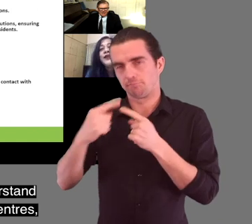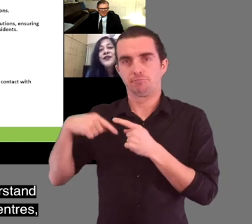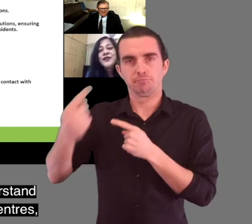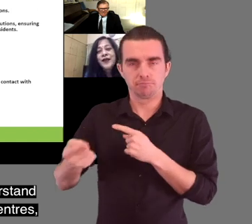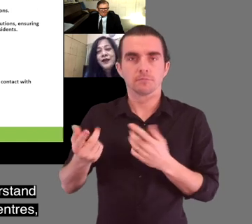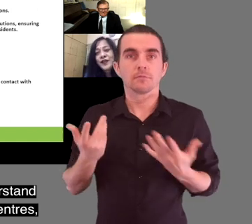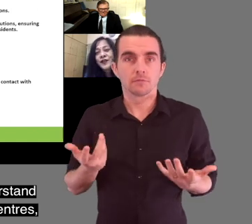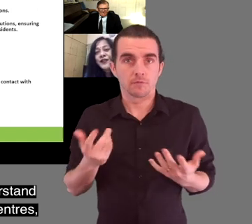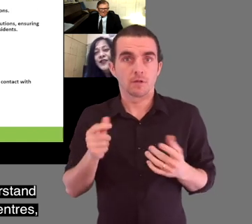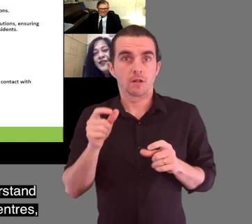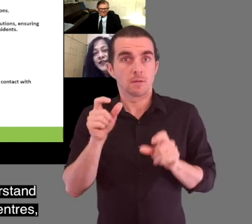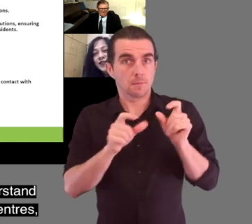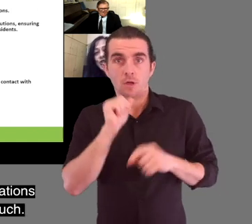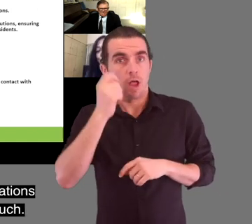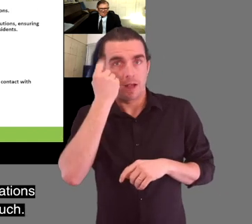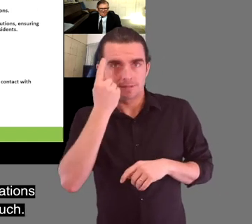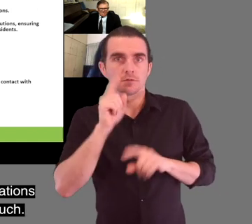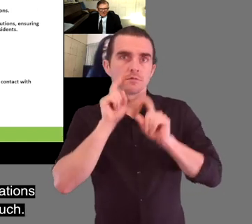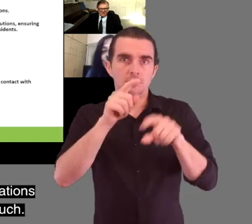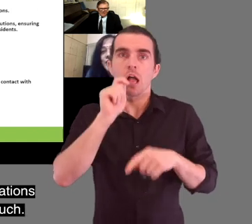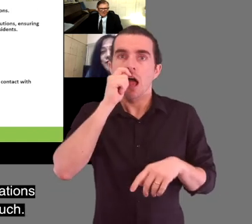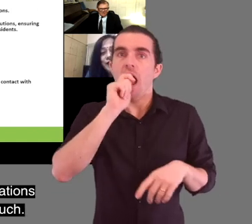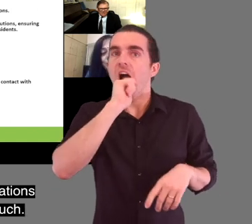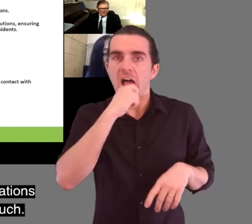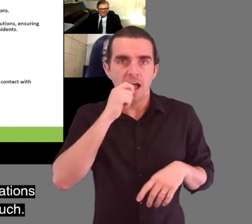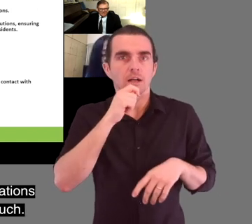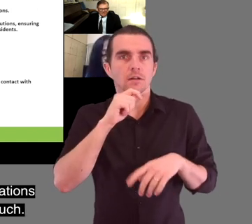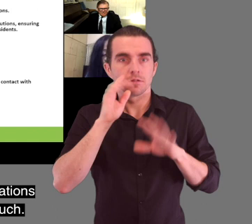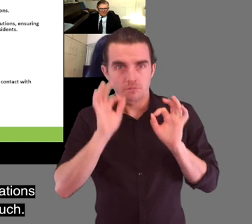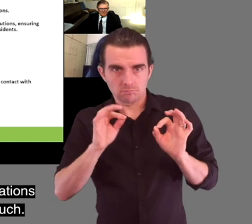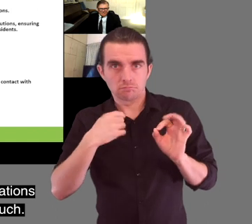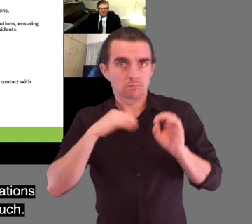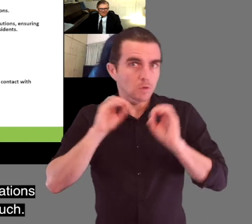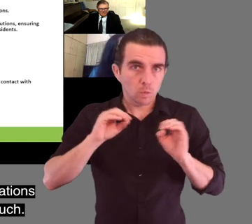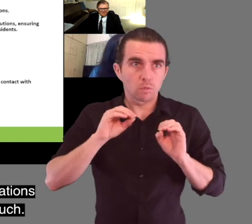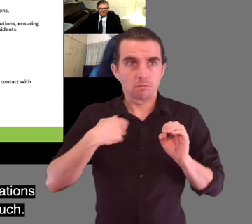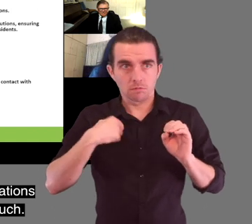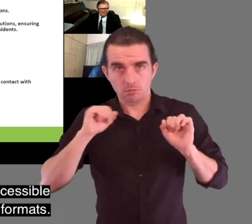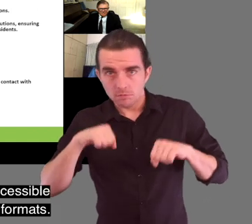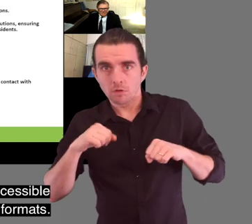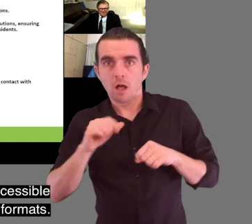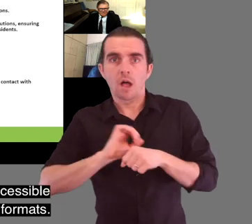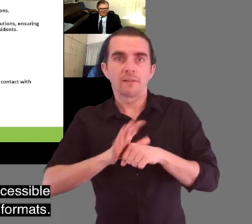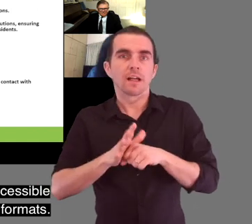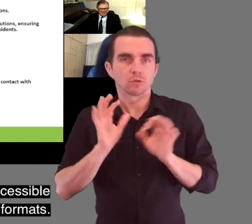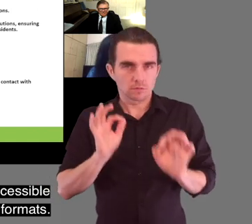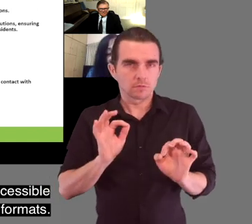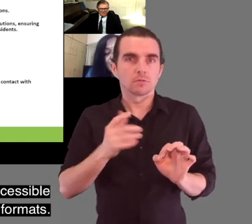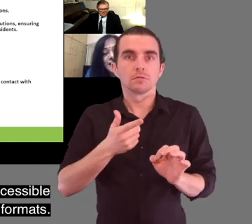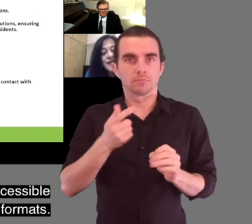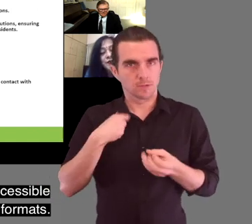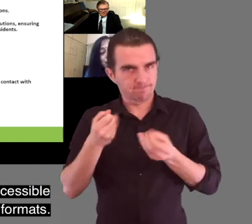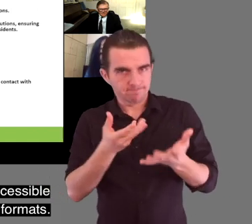not understand where are the test centers, where are the free ration available, and as such. We have to